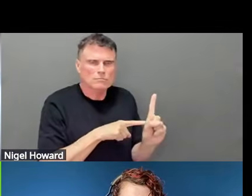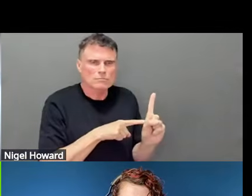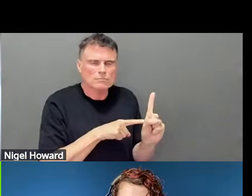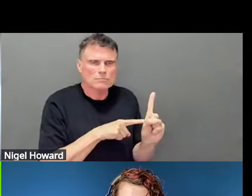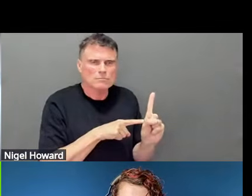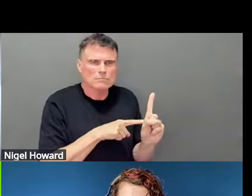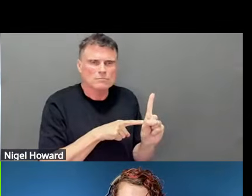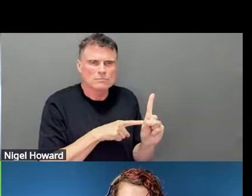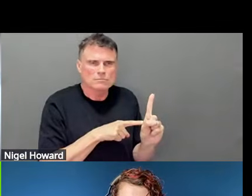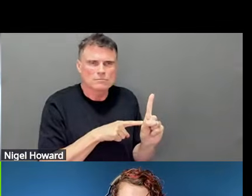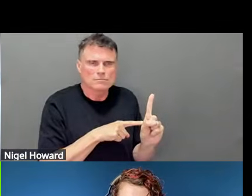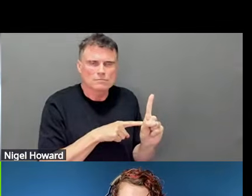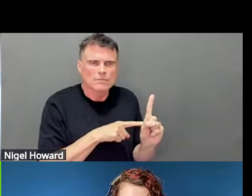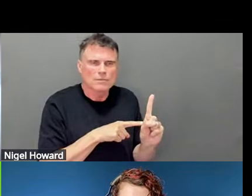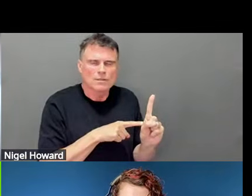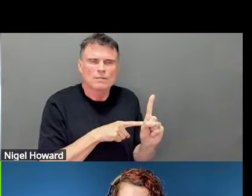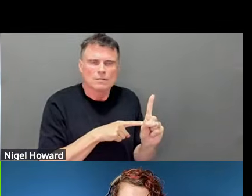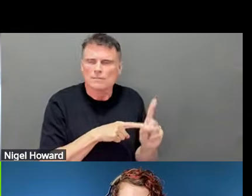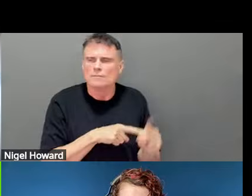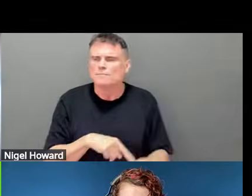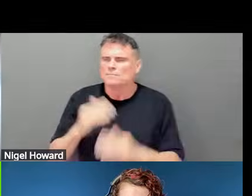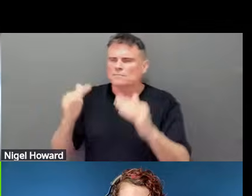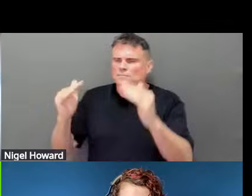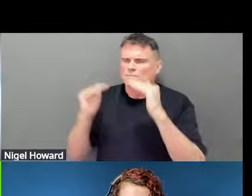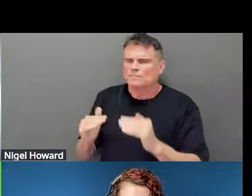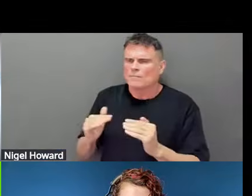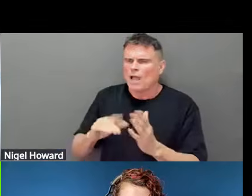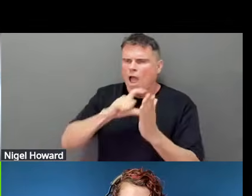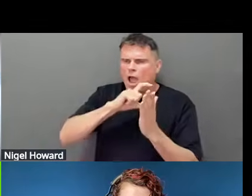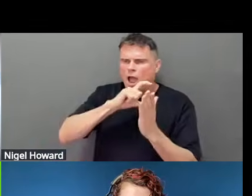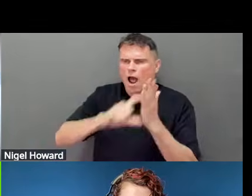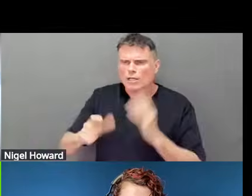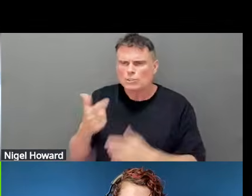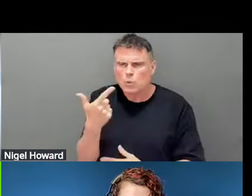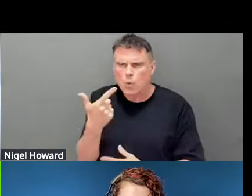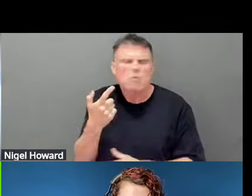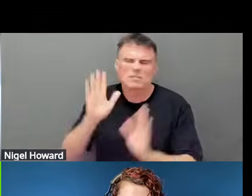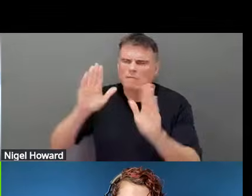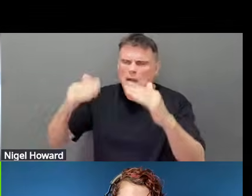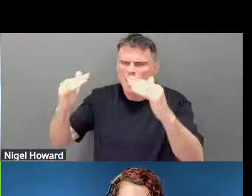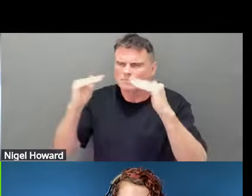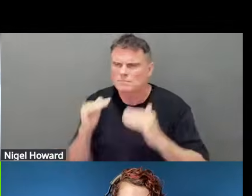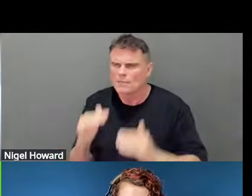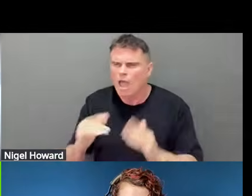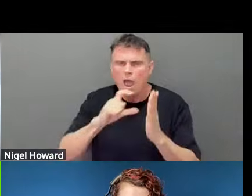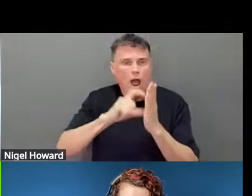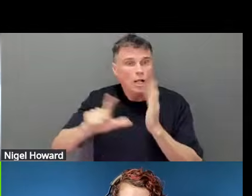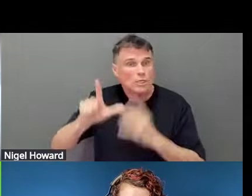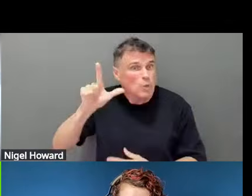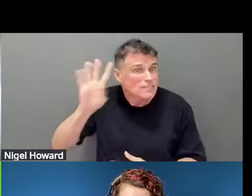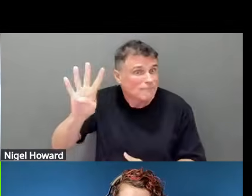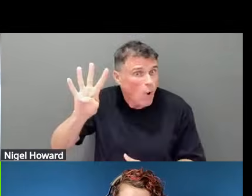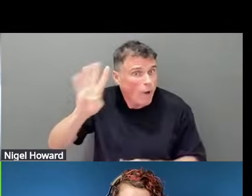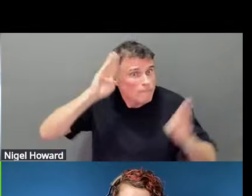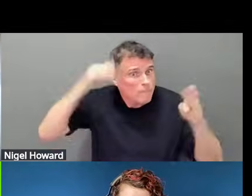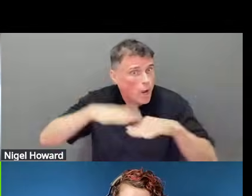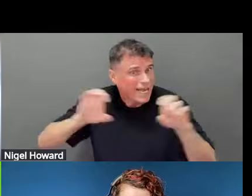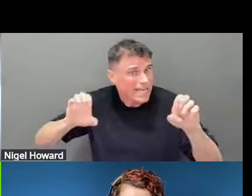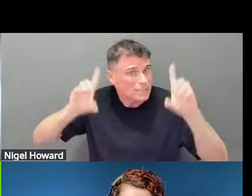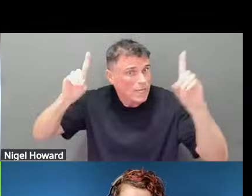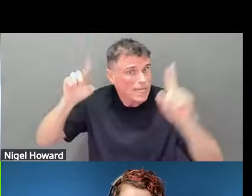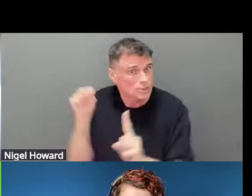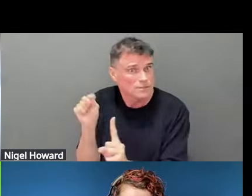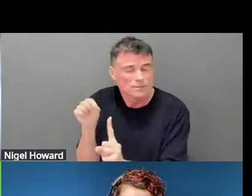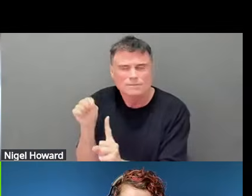interpreters provide that language access in all of that school day. Article 21,